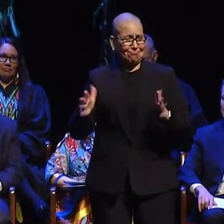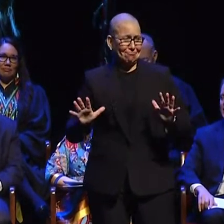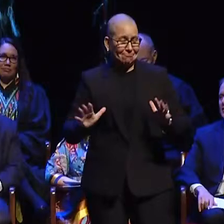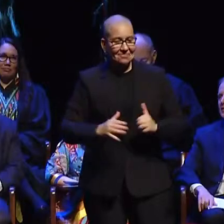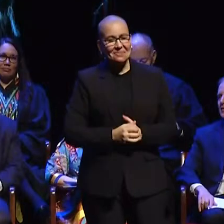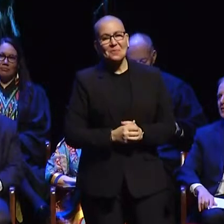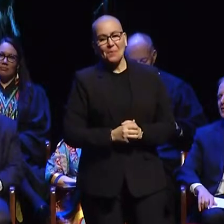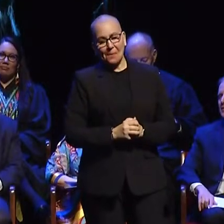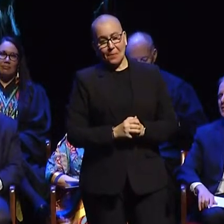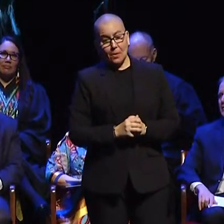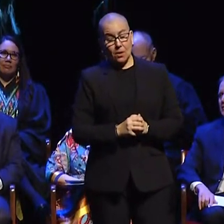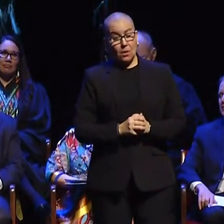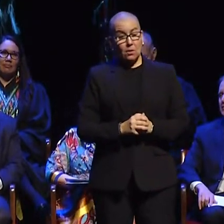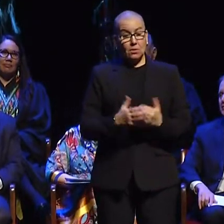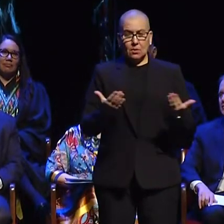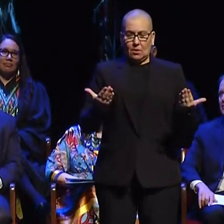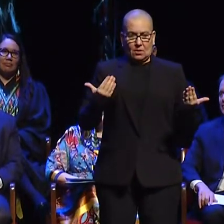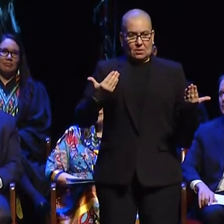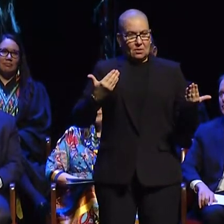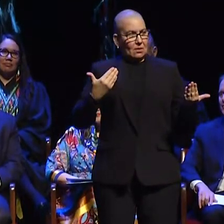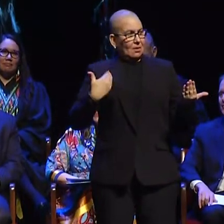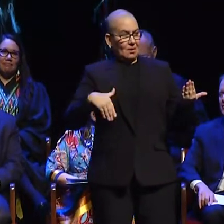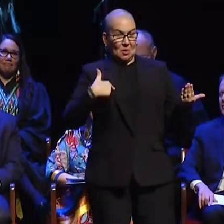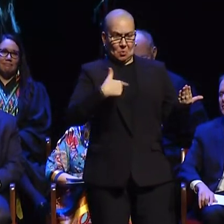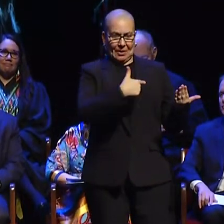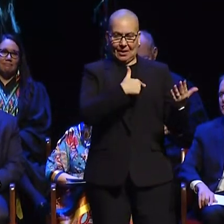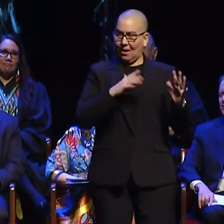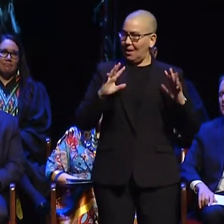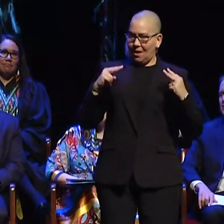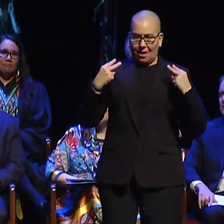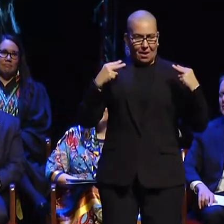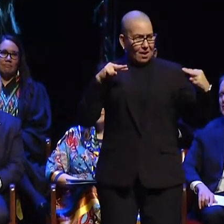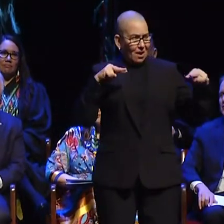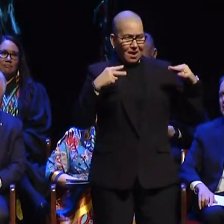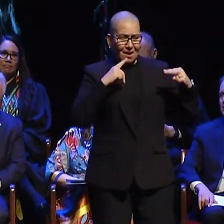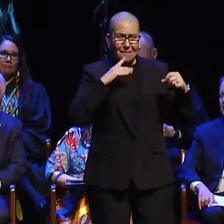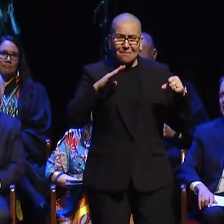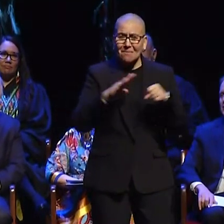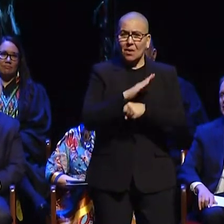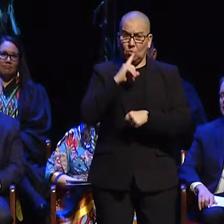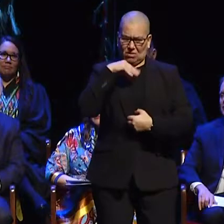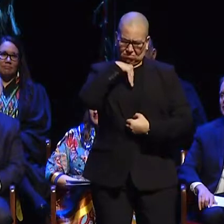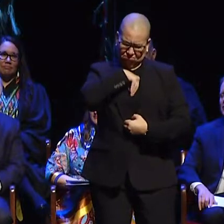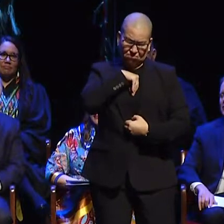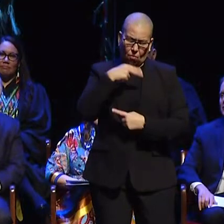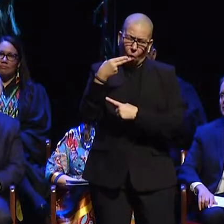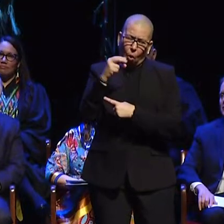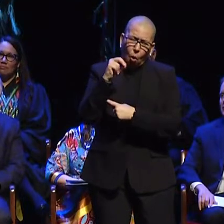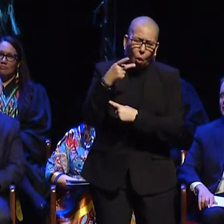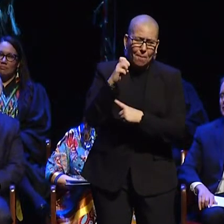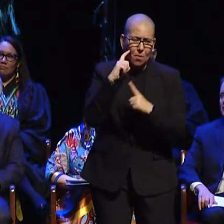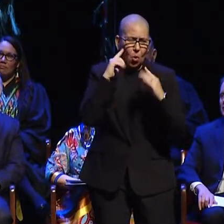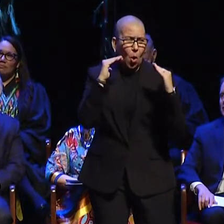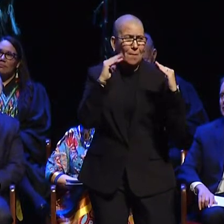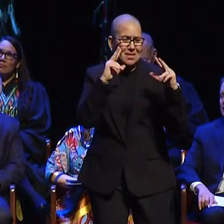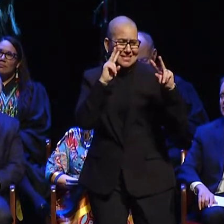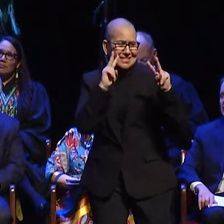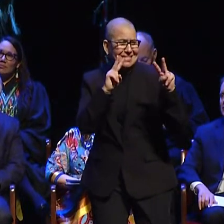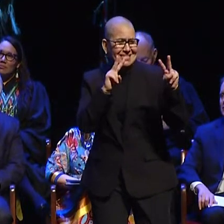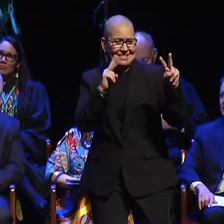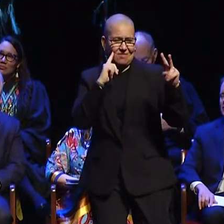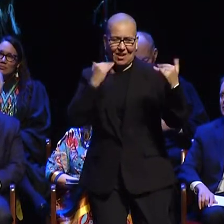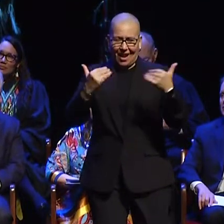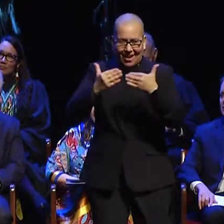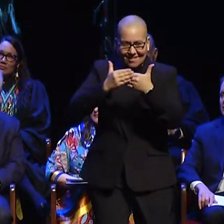And yet, we were so excited, full of hope, full of aspiration for this state we love so much.